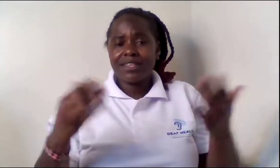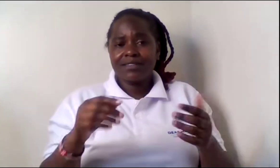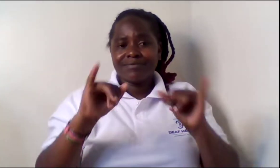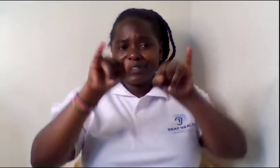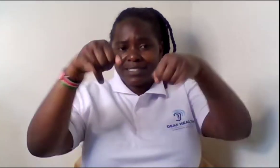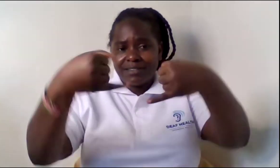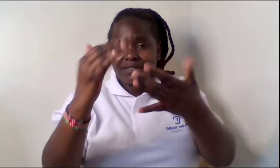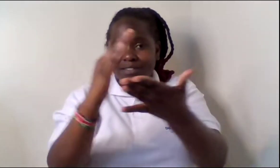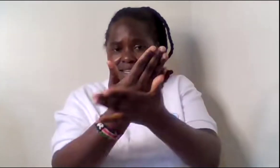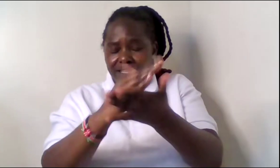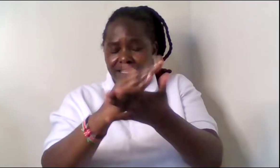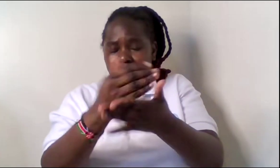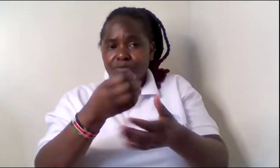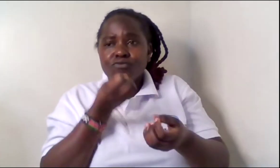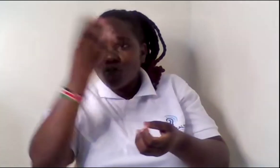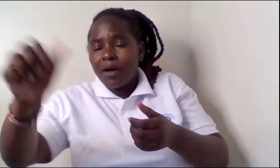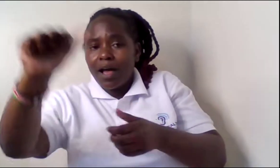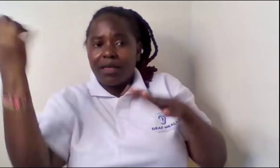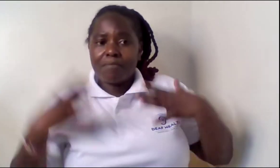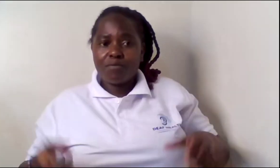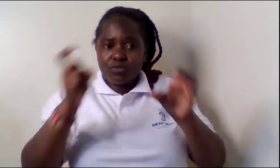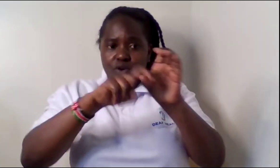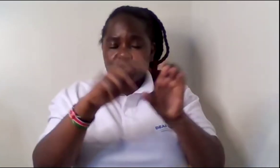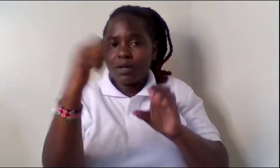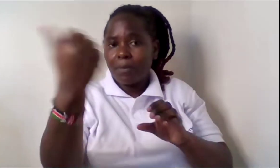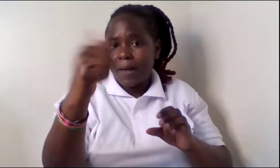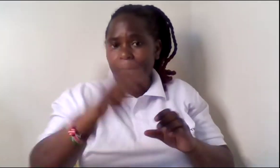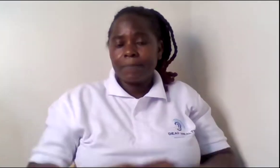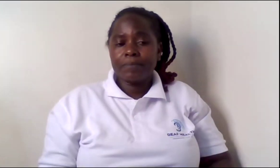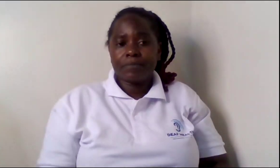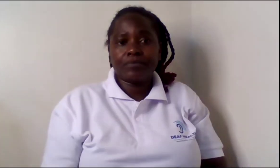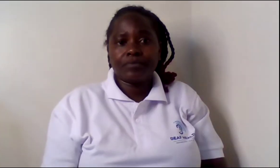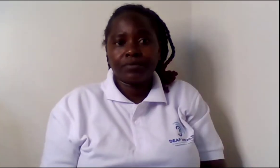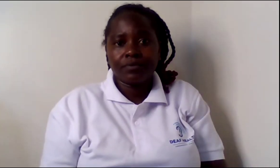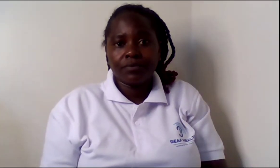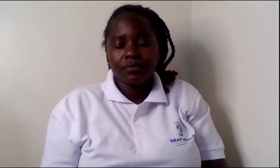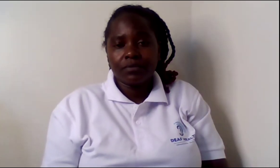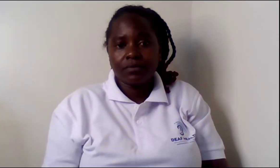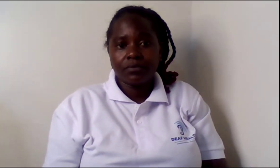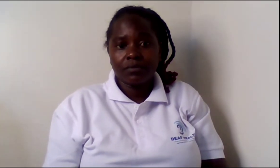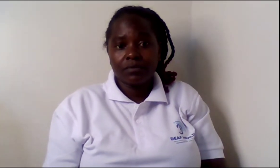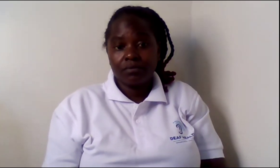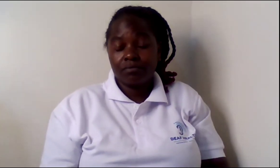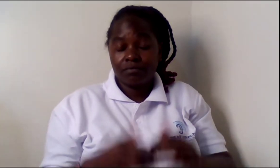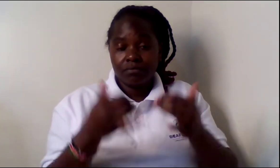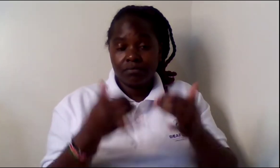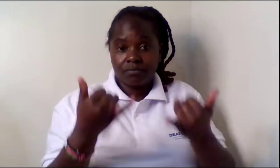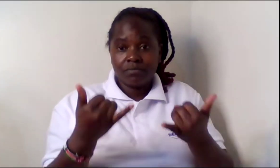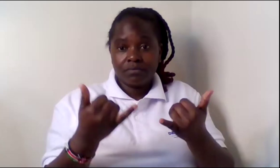the information with those who are not able to join this evening Yeah, so at this juncture, I would also want to